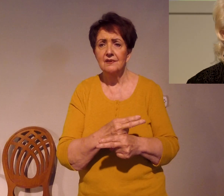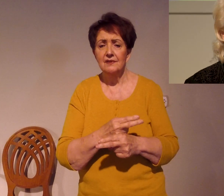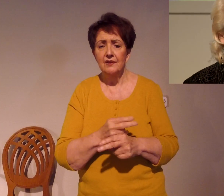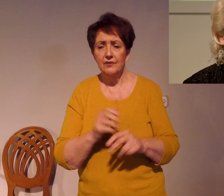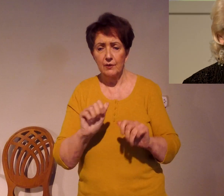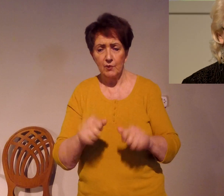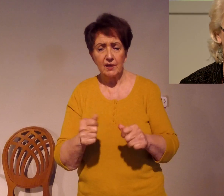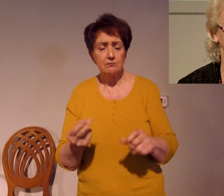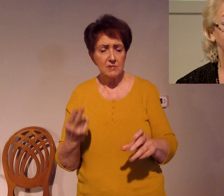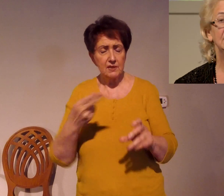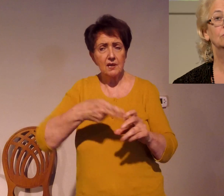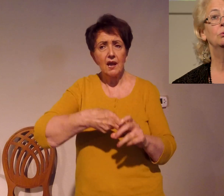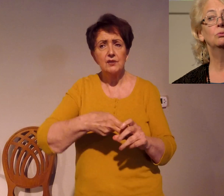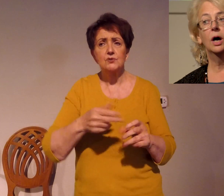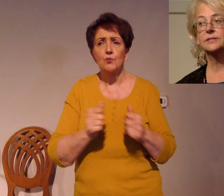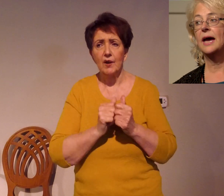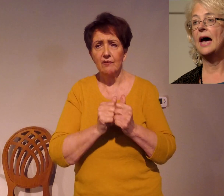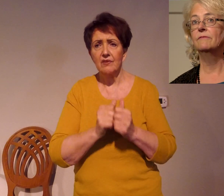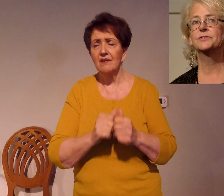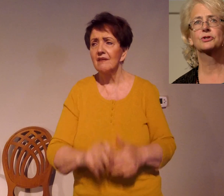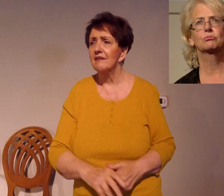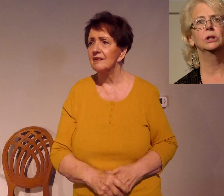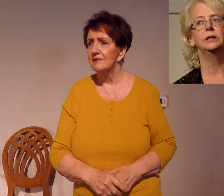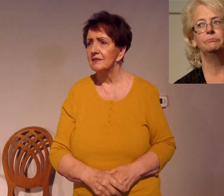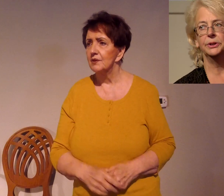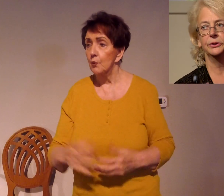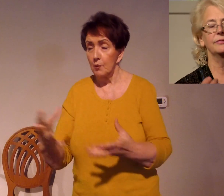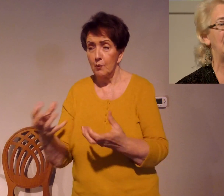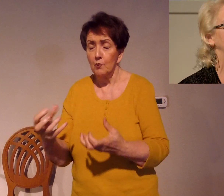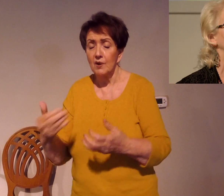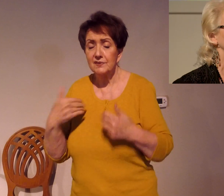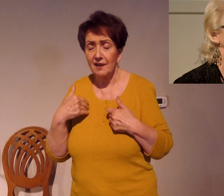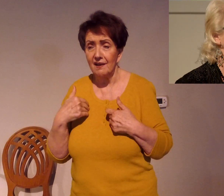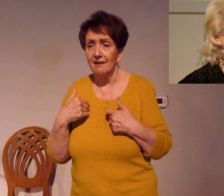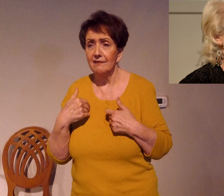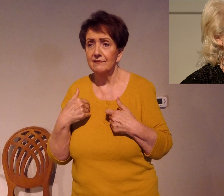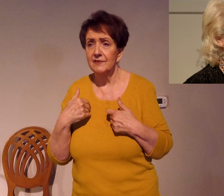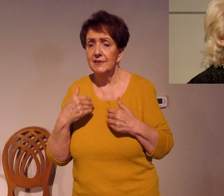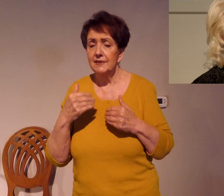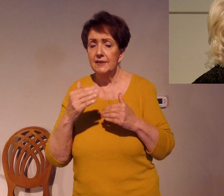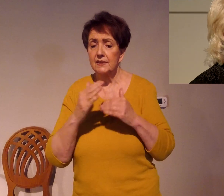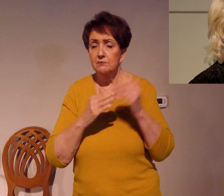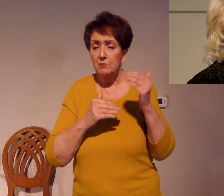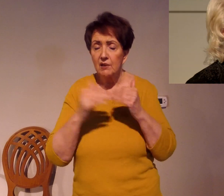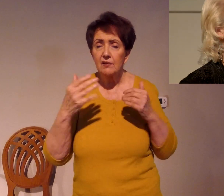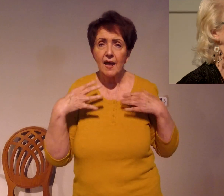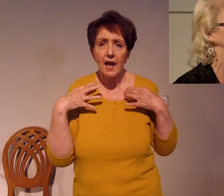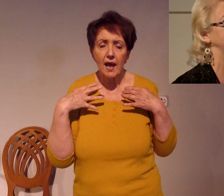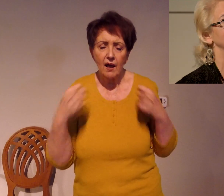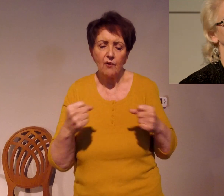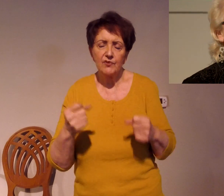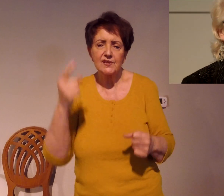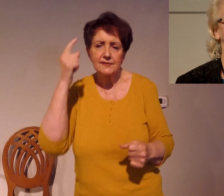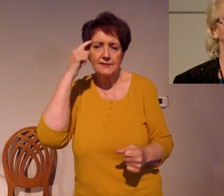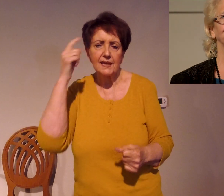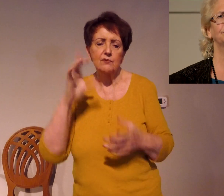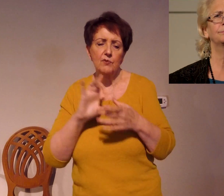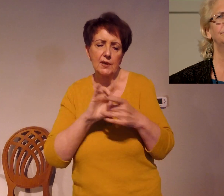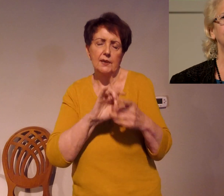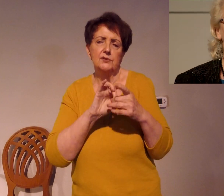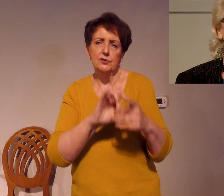be engaged with. And what we want to have is to really build that very healthy, sane